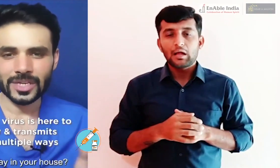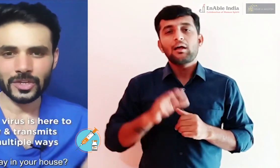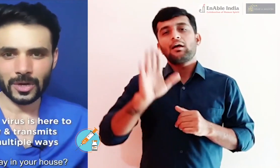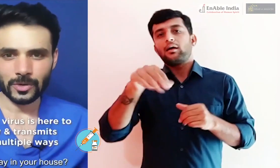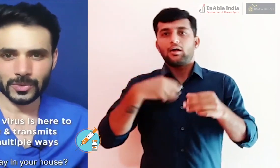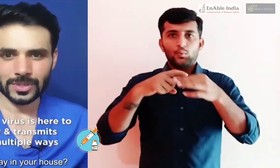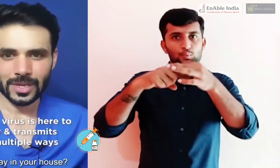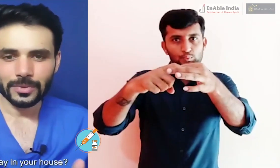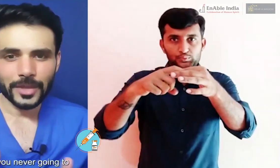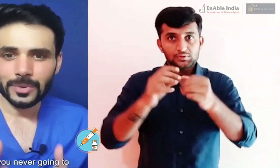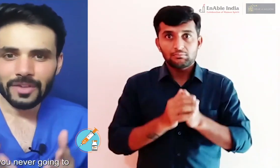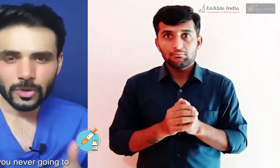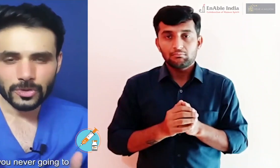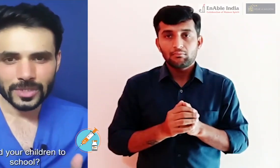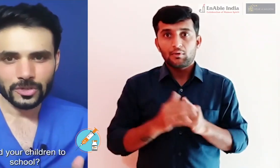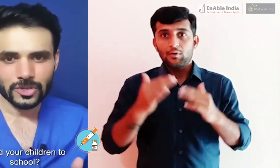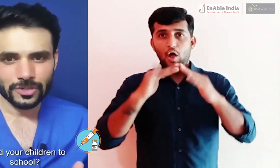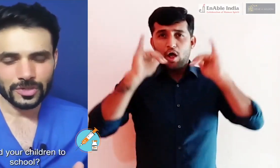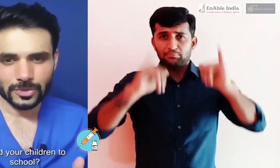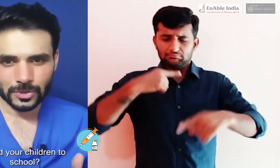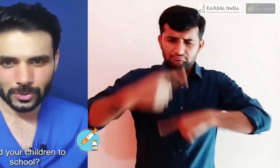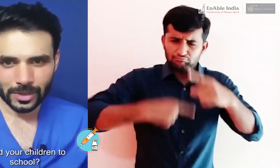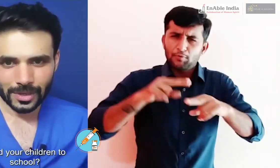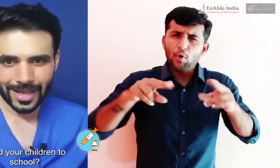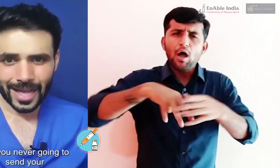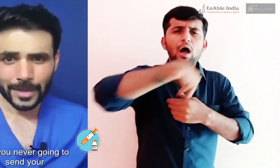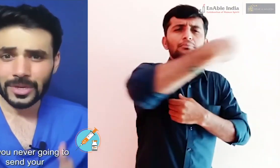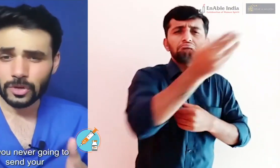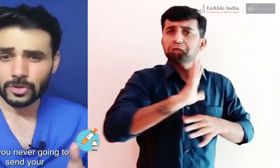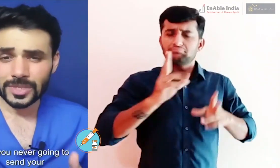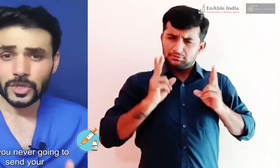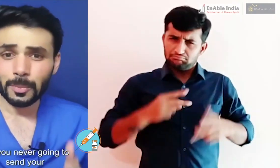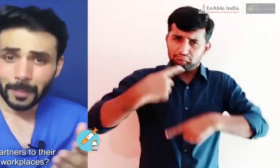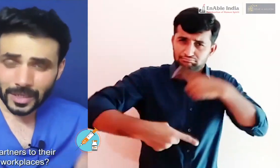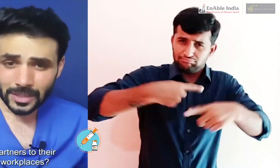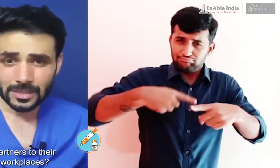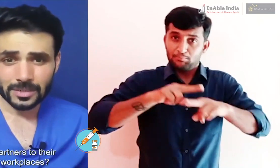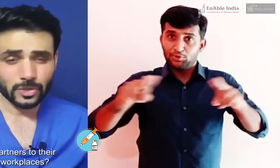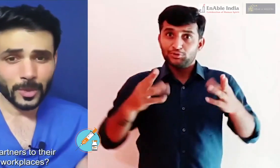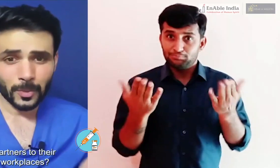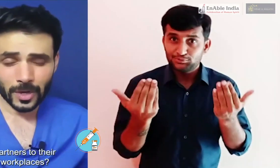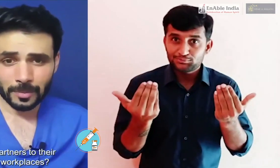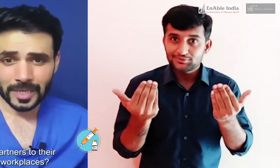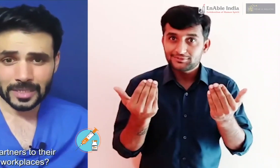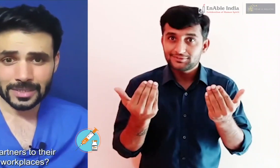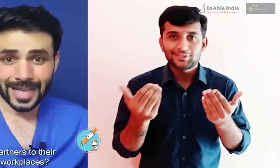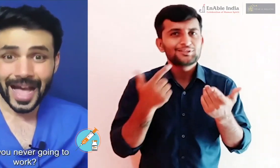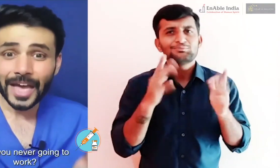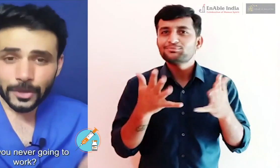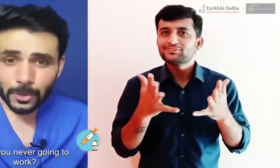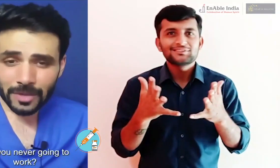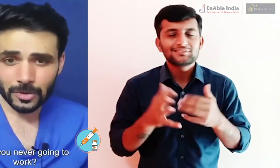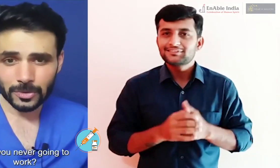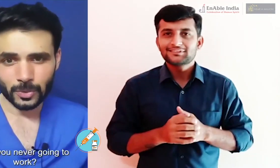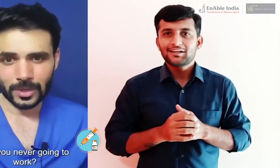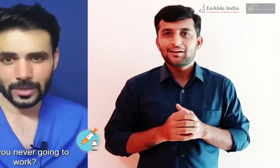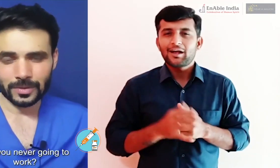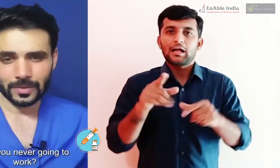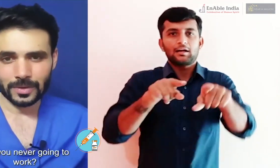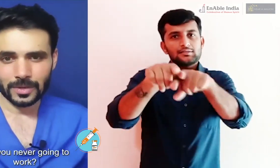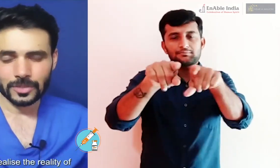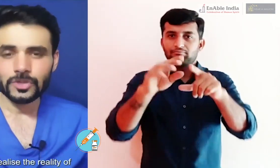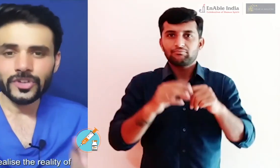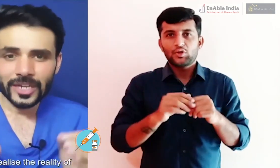plan to stay in your house? Are you never going to send your children to school? Are you never going to send your partners to their workplaces? Are you never going to